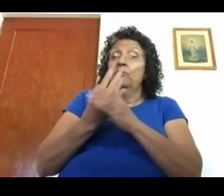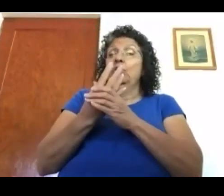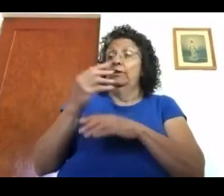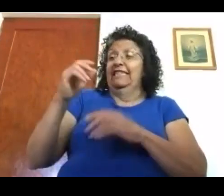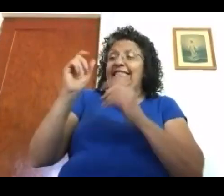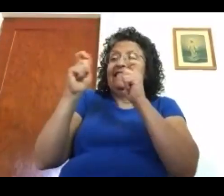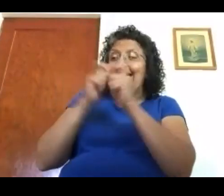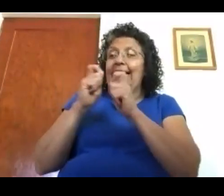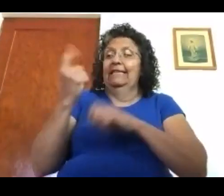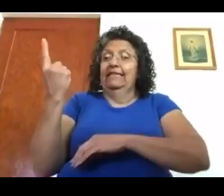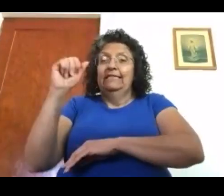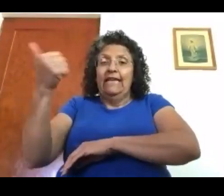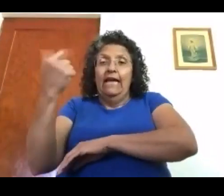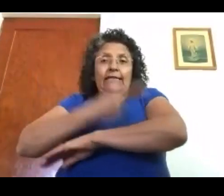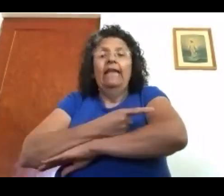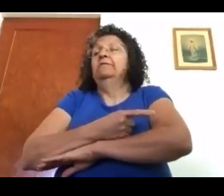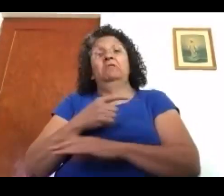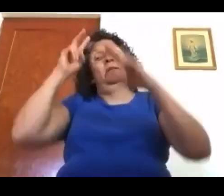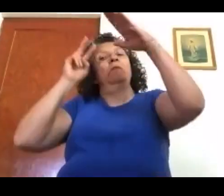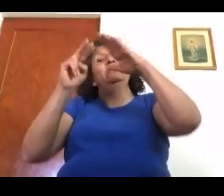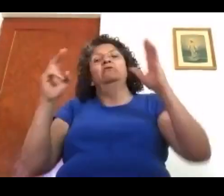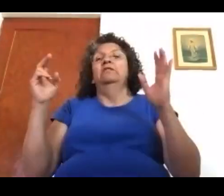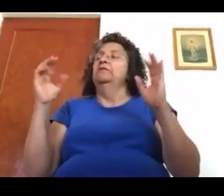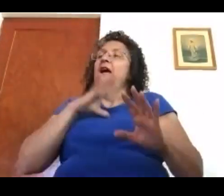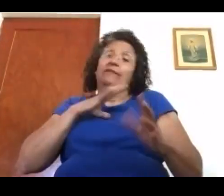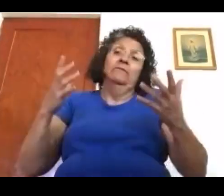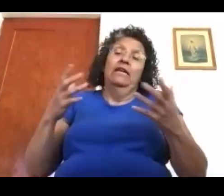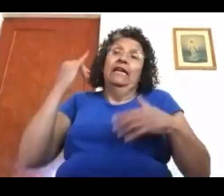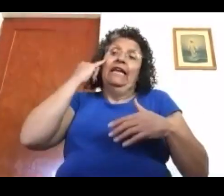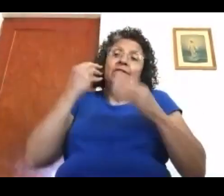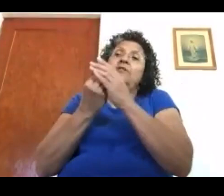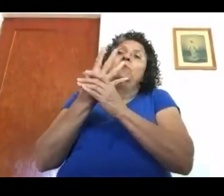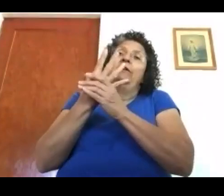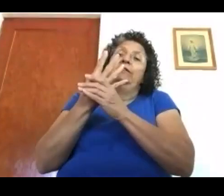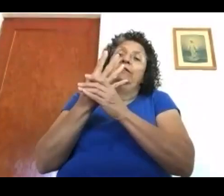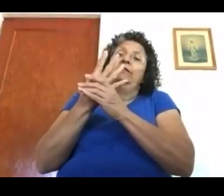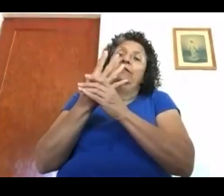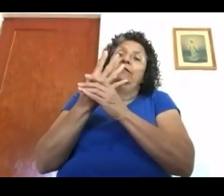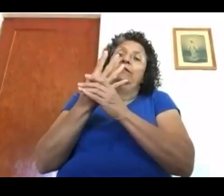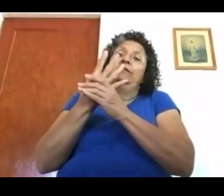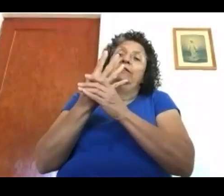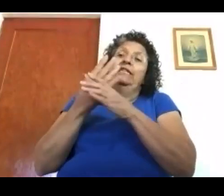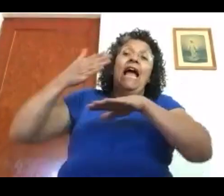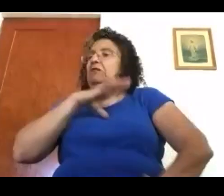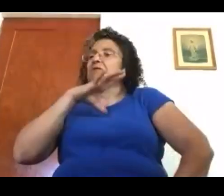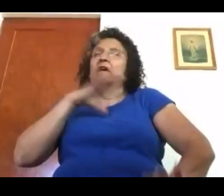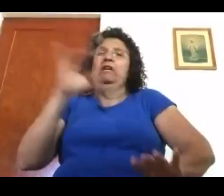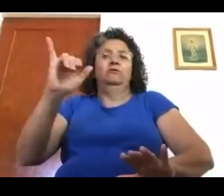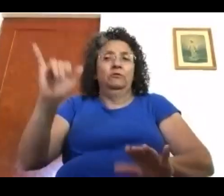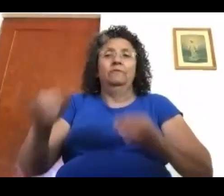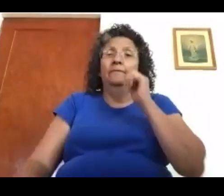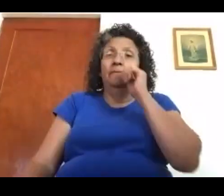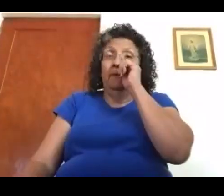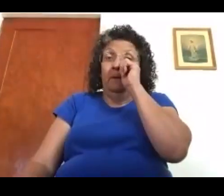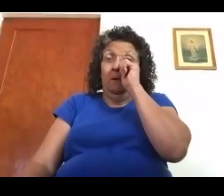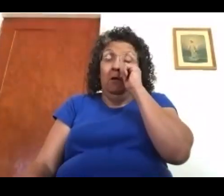they sprout after 10 days, hey, they still sprouted, and that's okay. They might not sprout at all, and if that's the case,